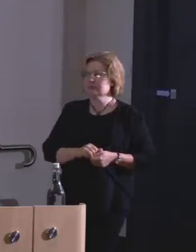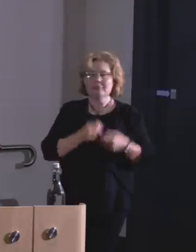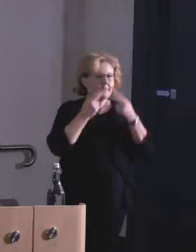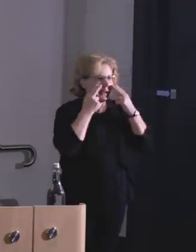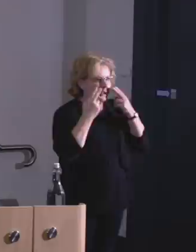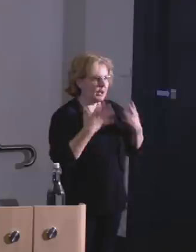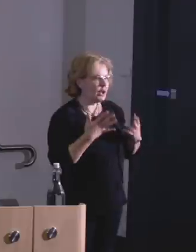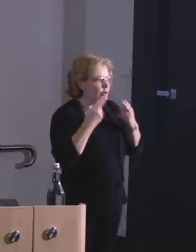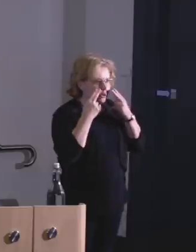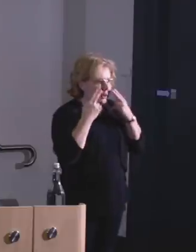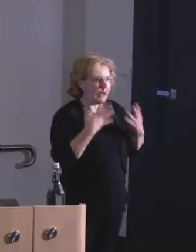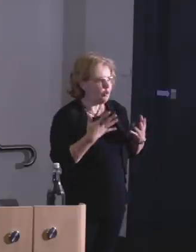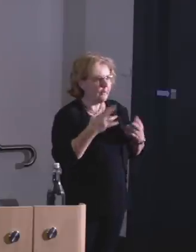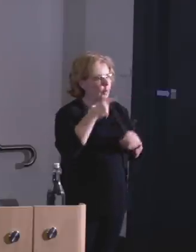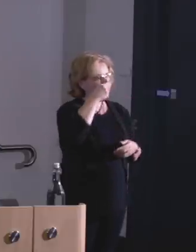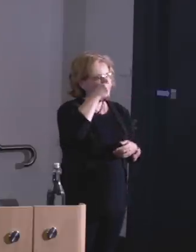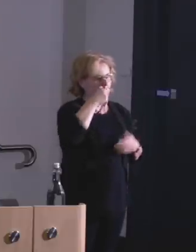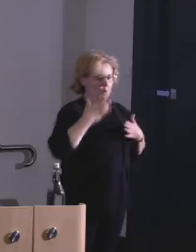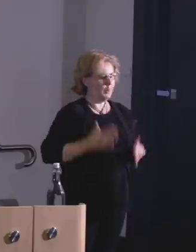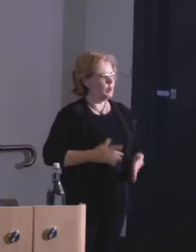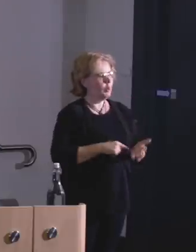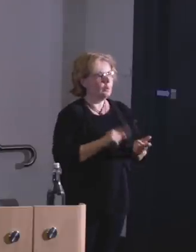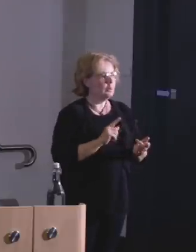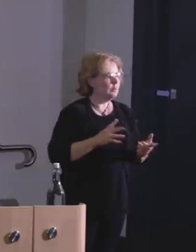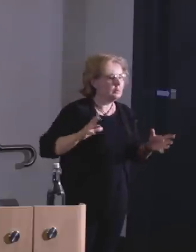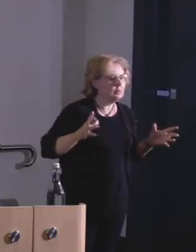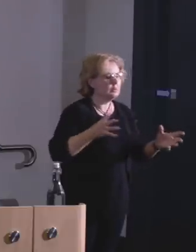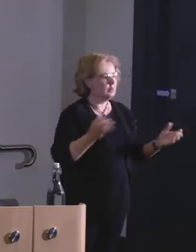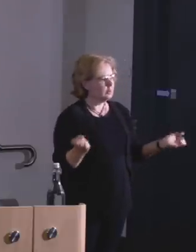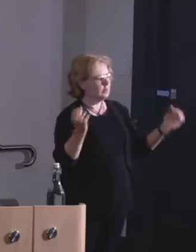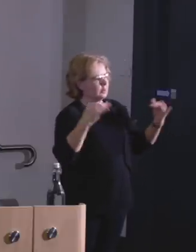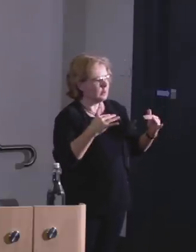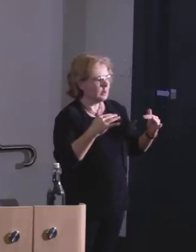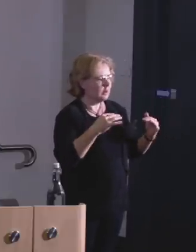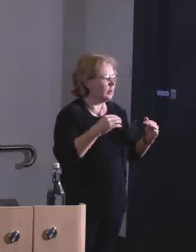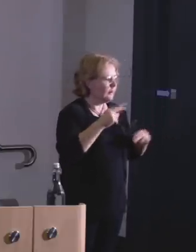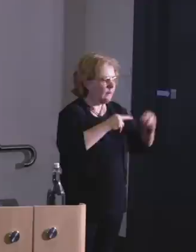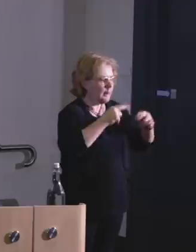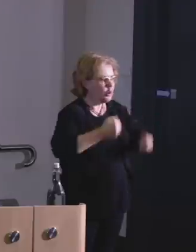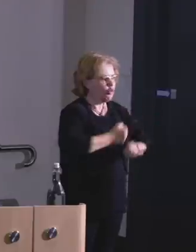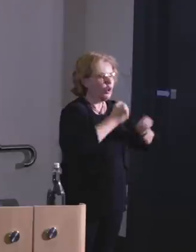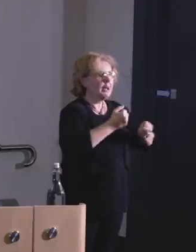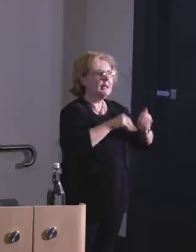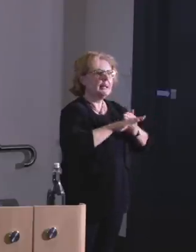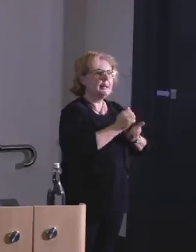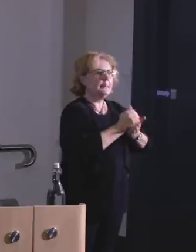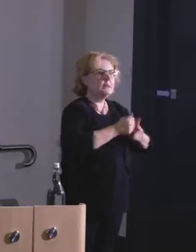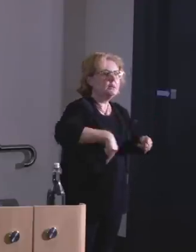It's a natural inclination for us, you know, to gather, to gain strength. So,